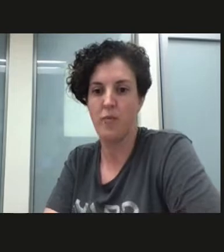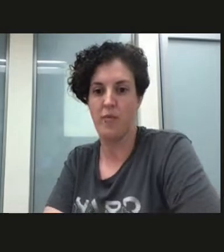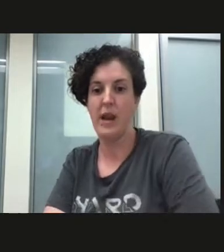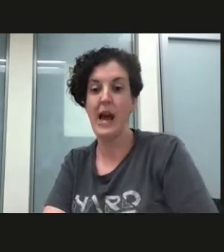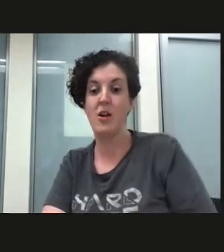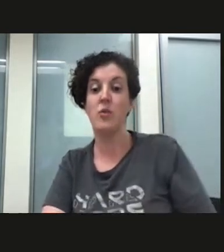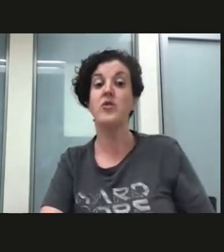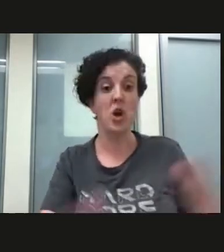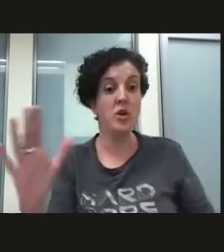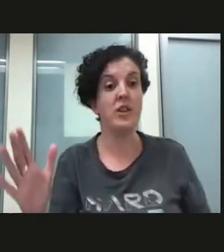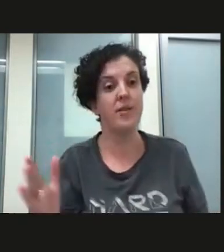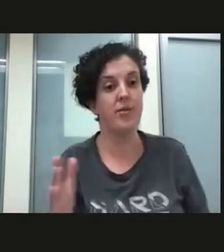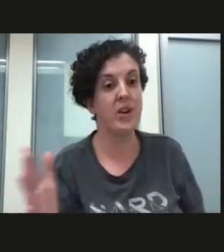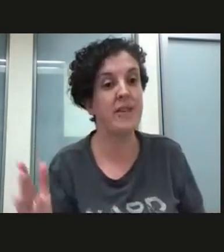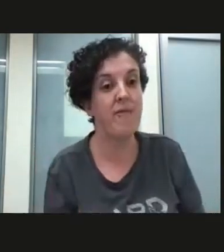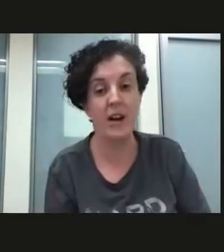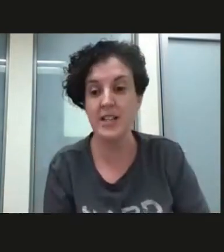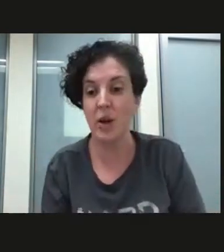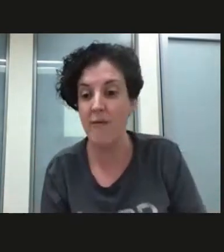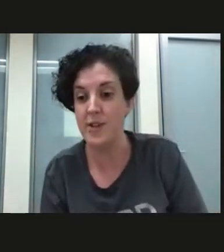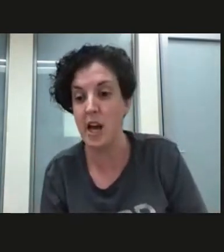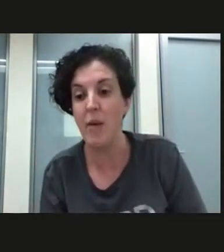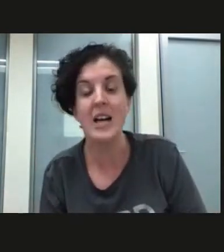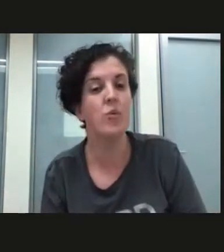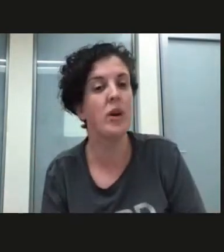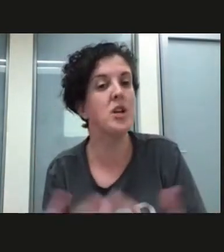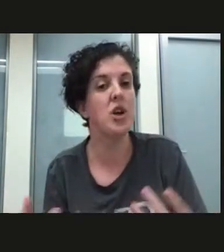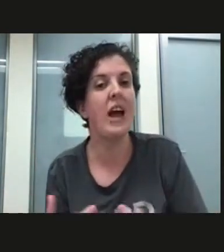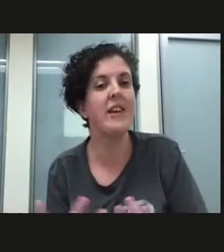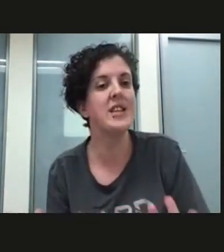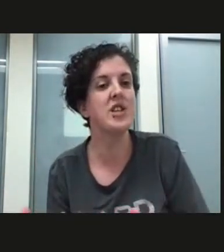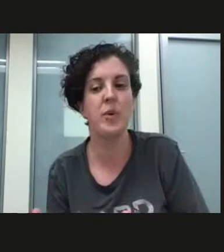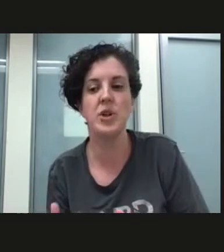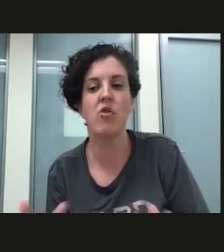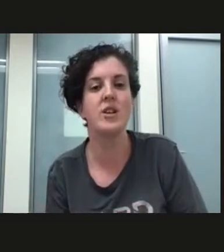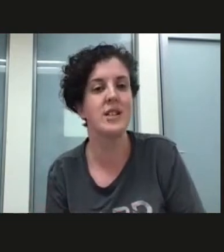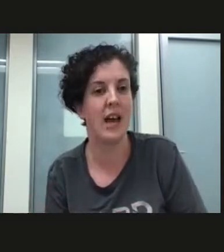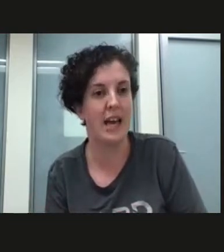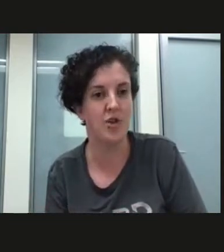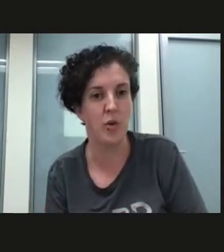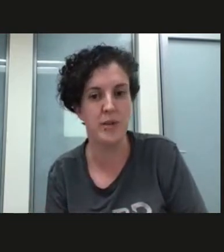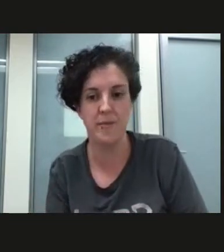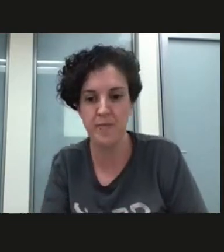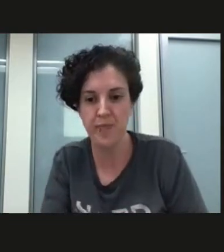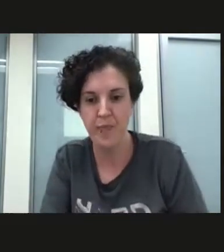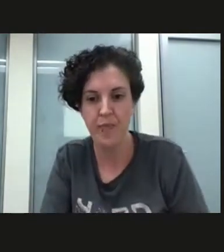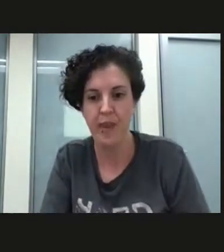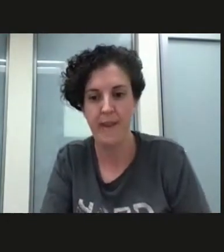So now that we've shown you the three different variants that we have for time pass, we're going to show you how they distribute across the age